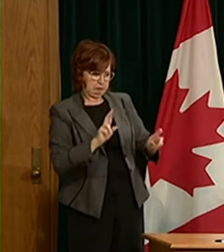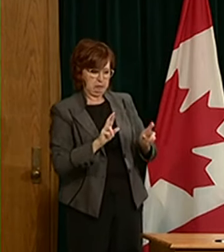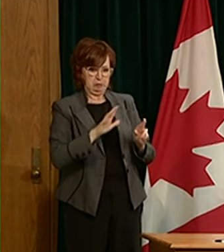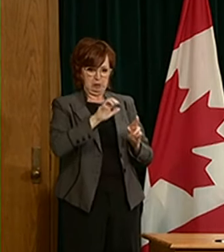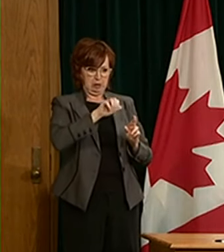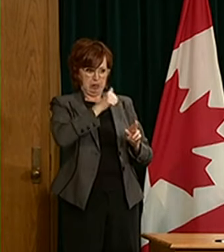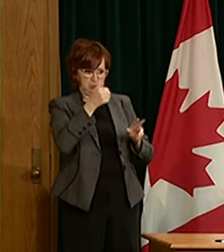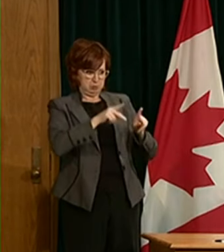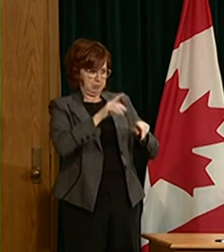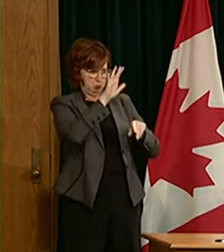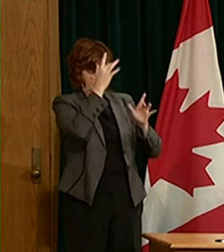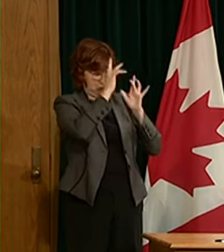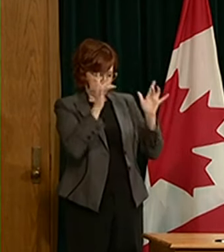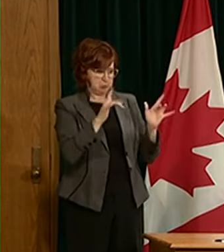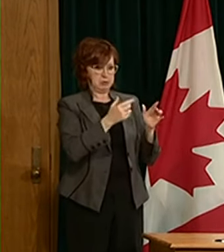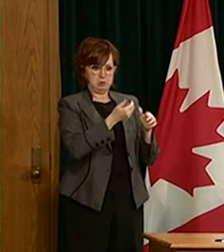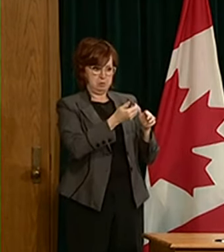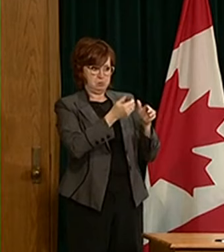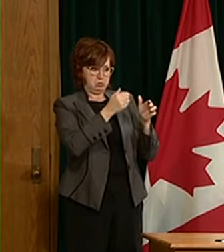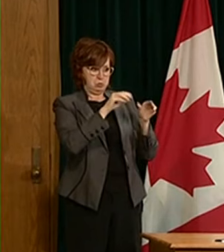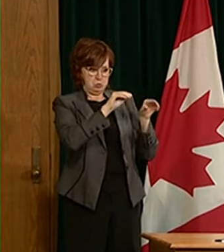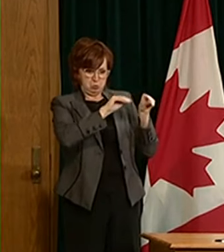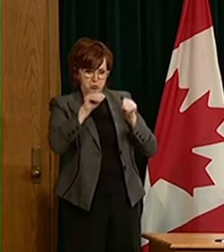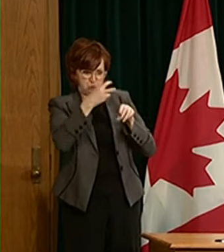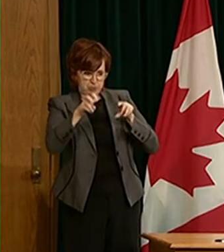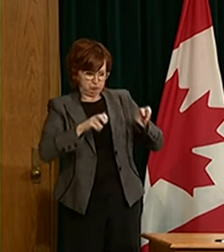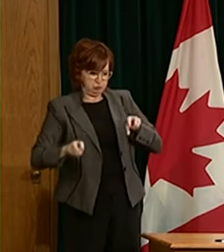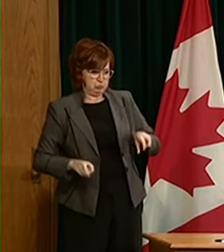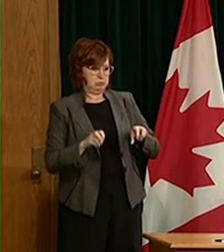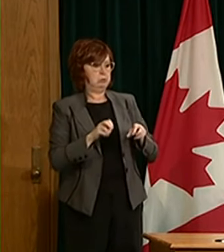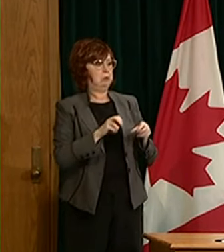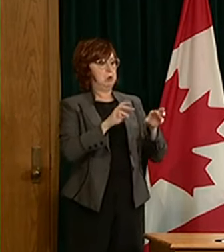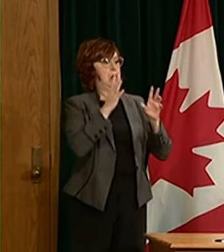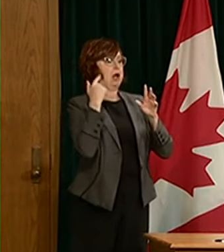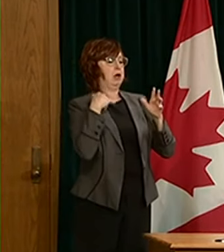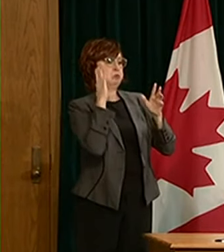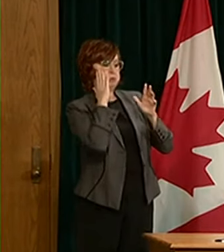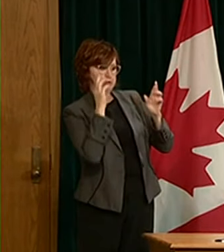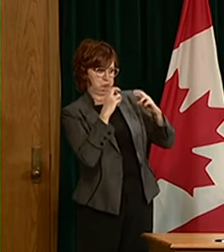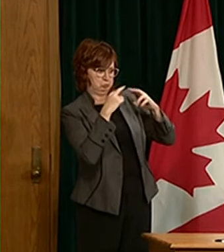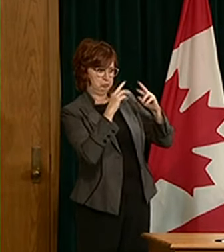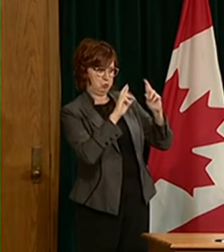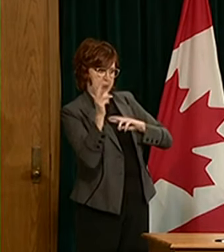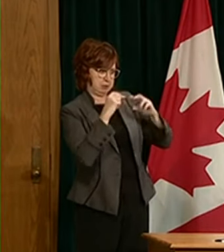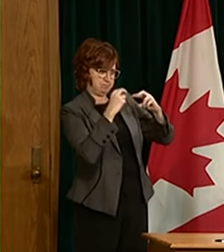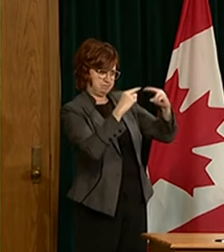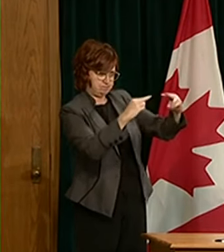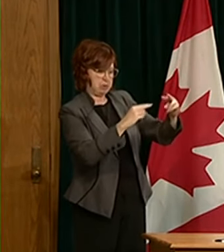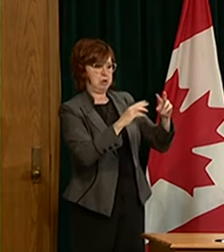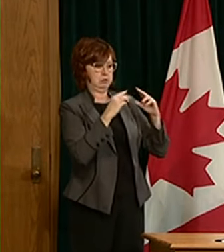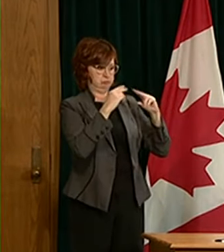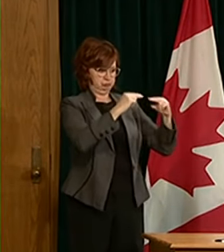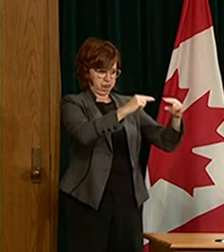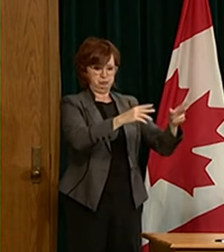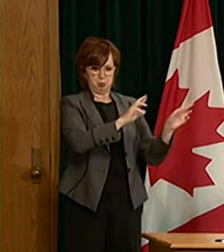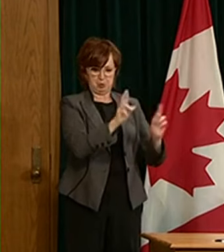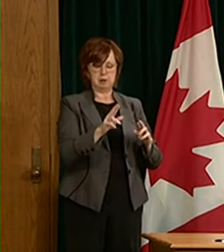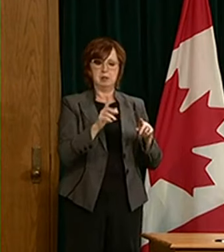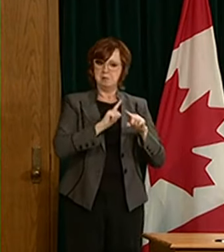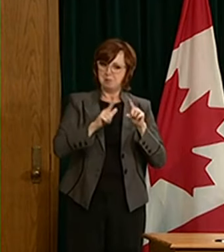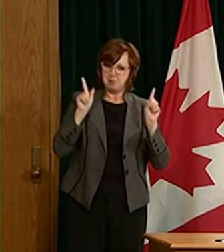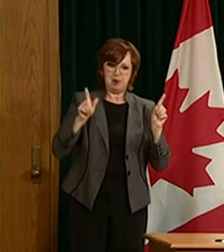COVID-19. But to ensure that we're prepared for the worst case scenario, we need to do more. This presentation,